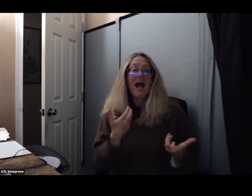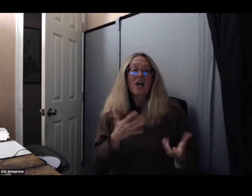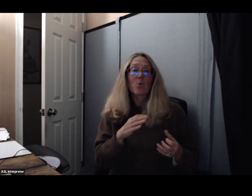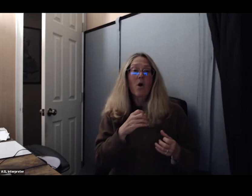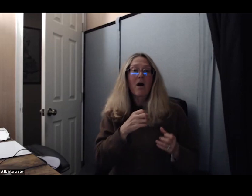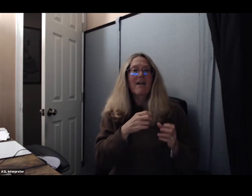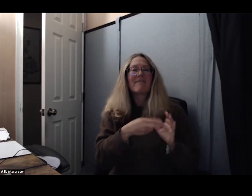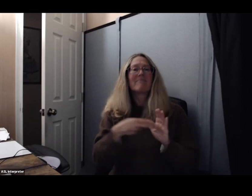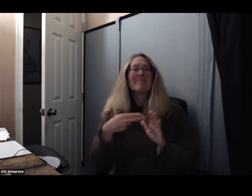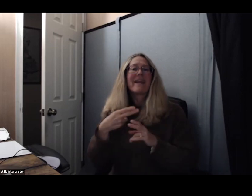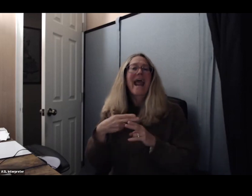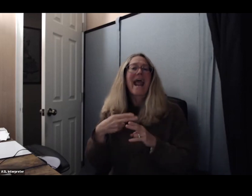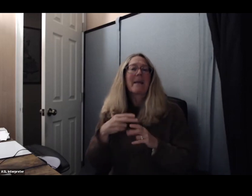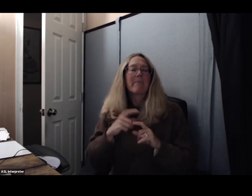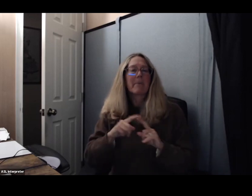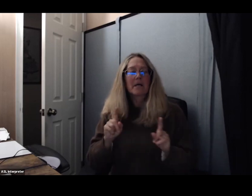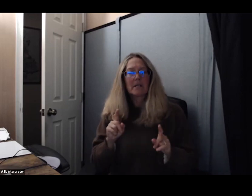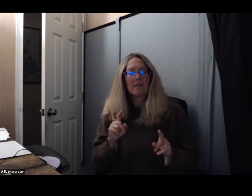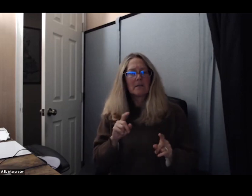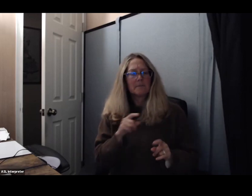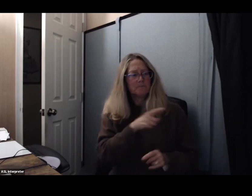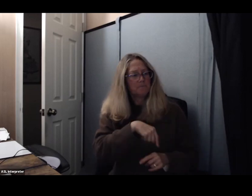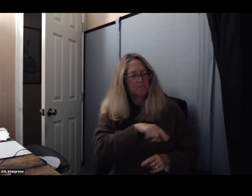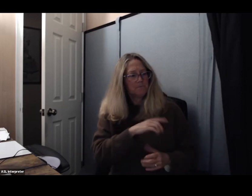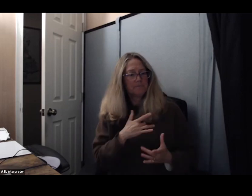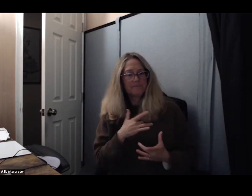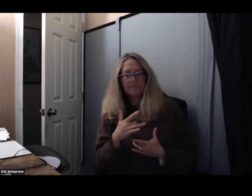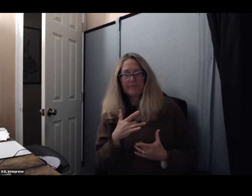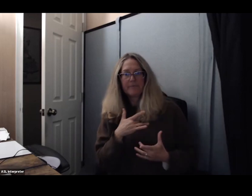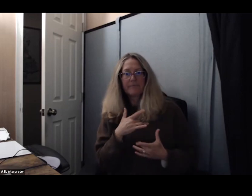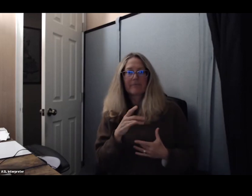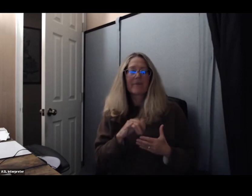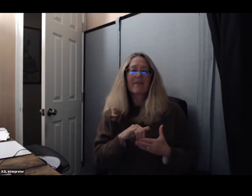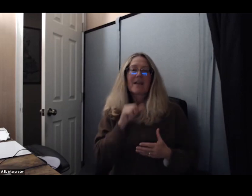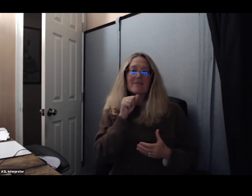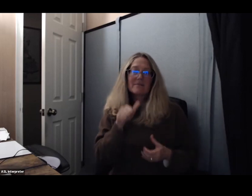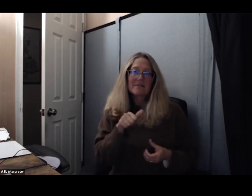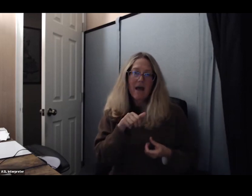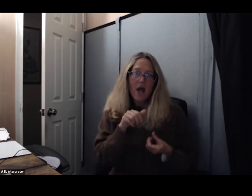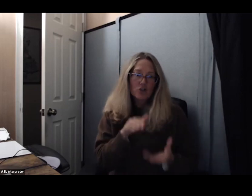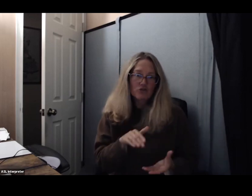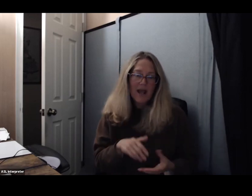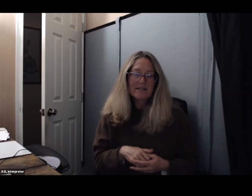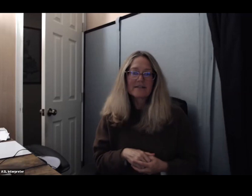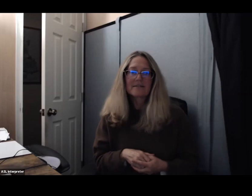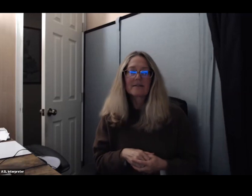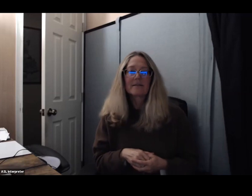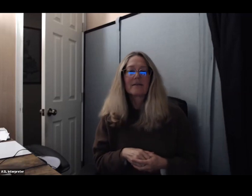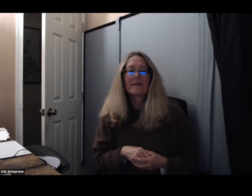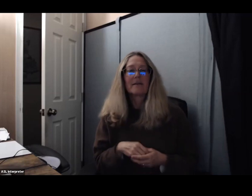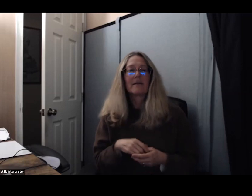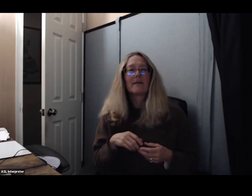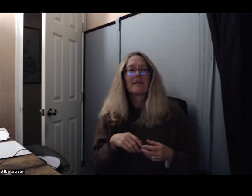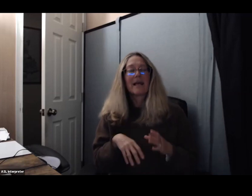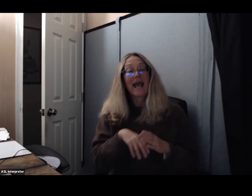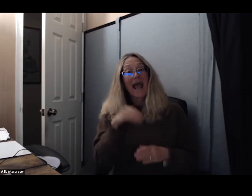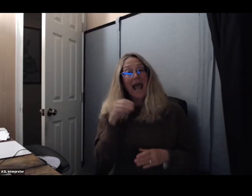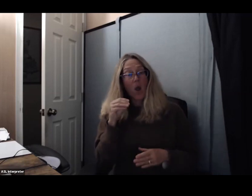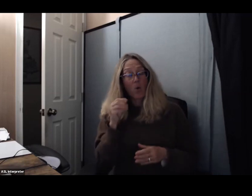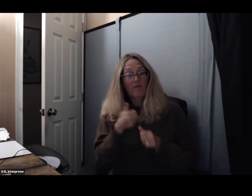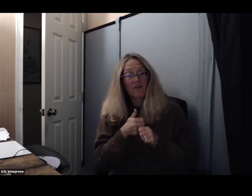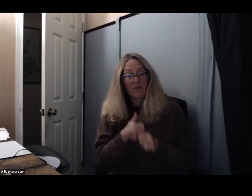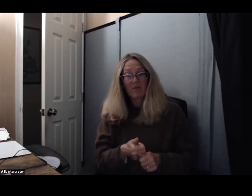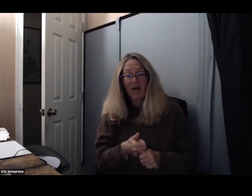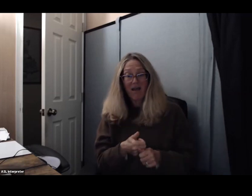but they were concerned that that things weren't being addressed and that we're out of